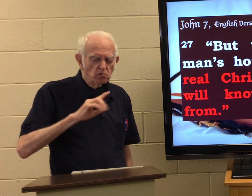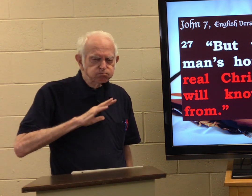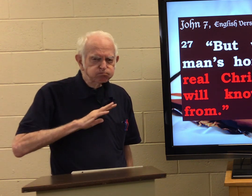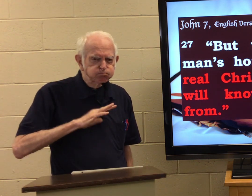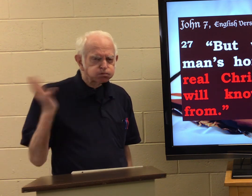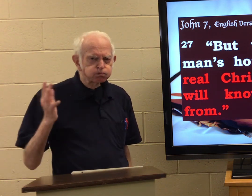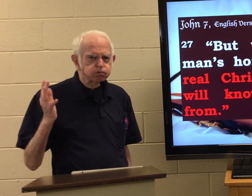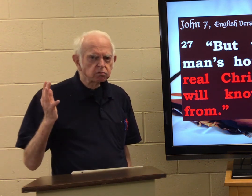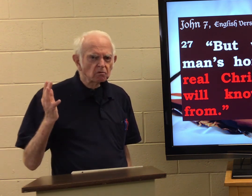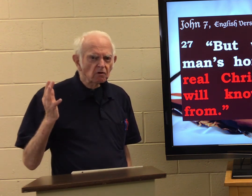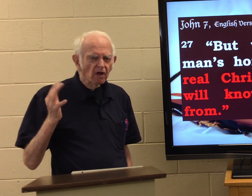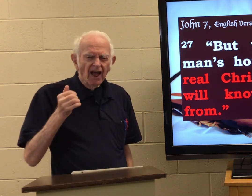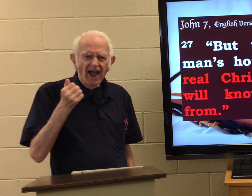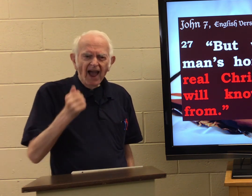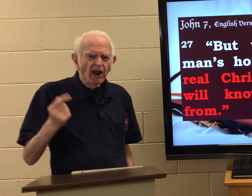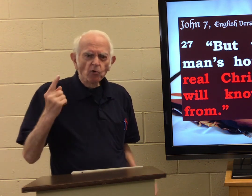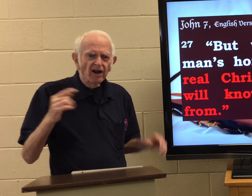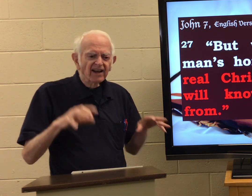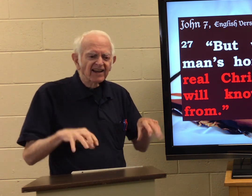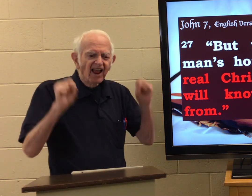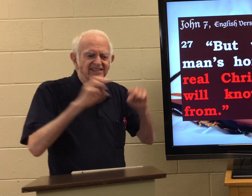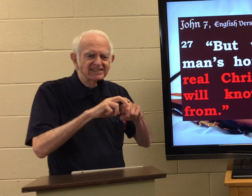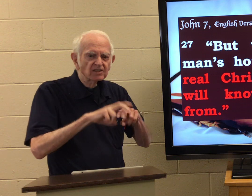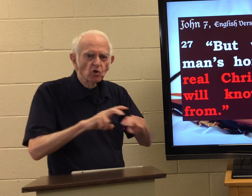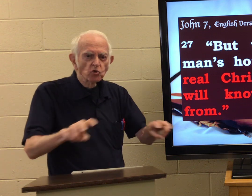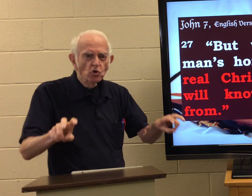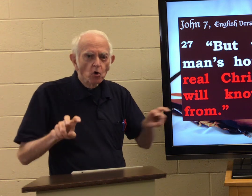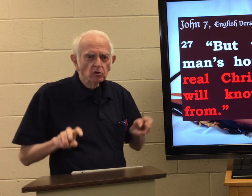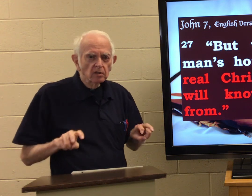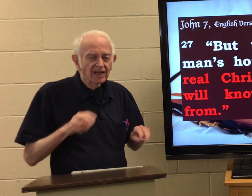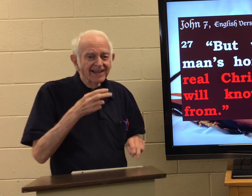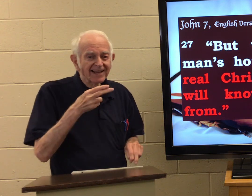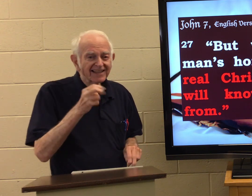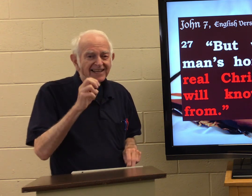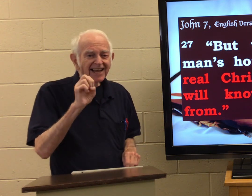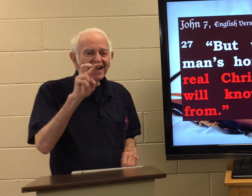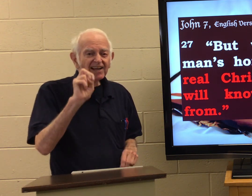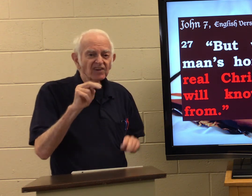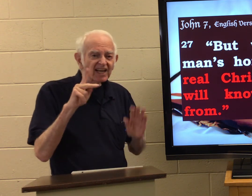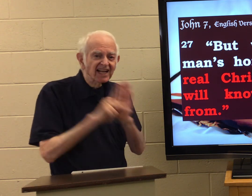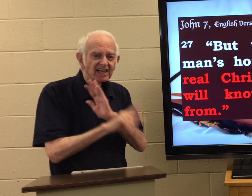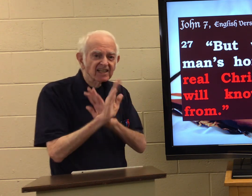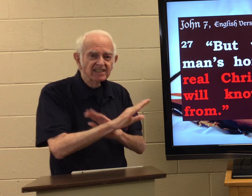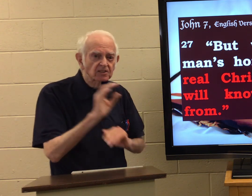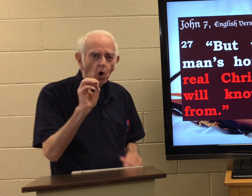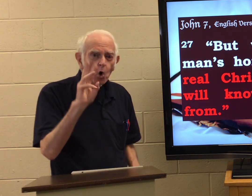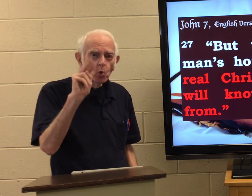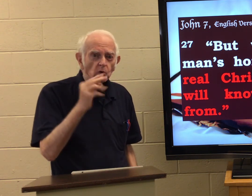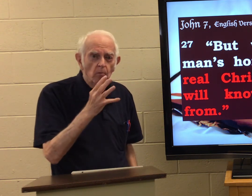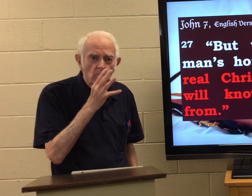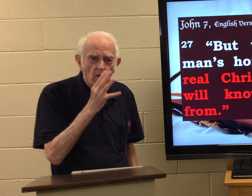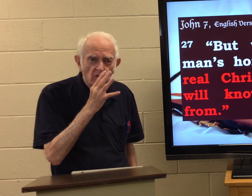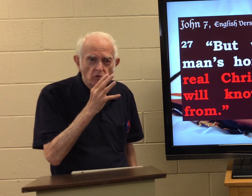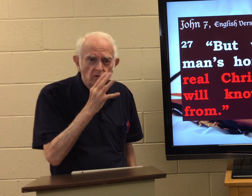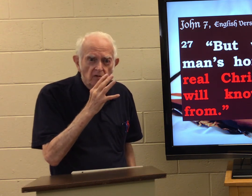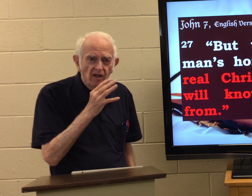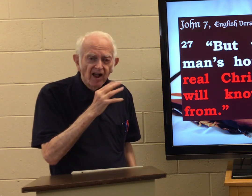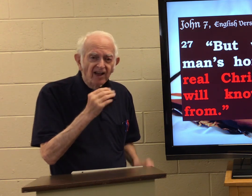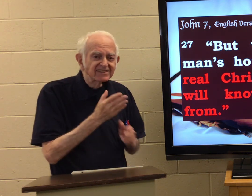King Herod didn't want that. He didn't want anyone taking his throne. He even killed his own mother